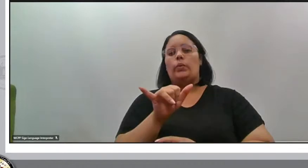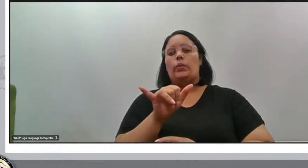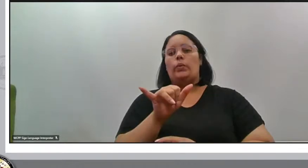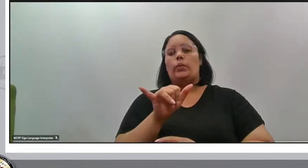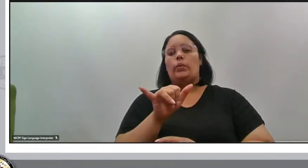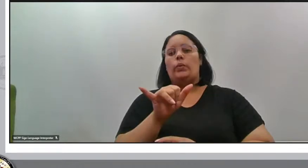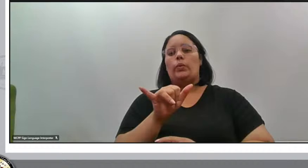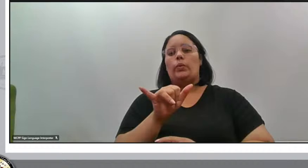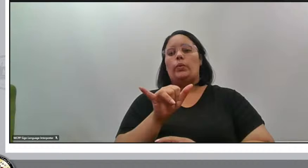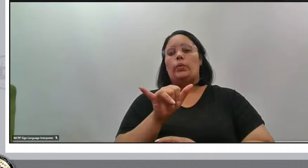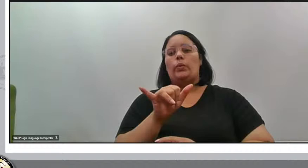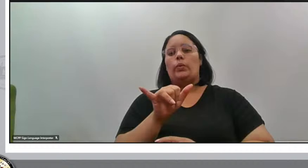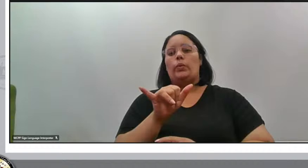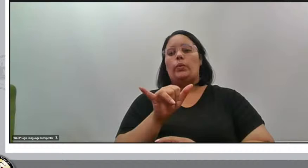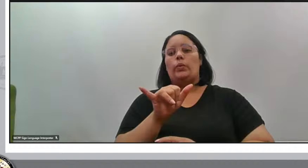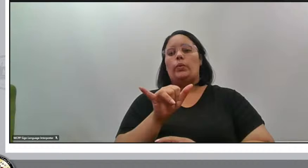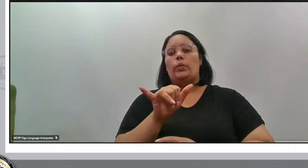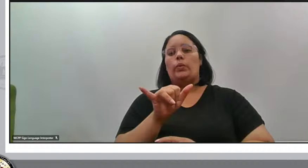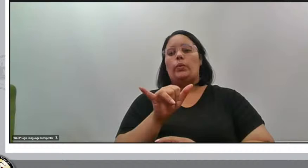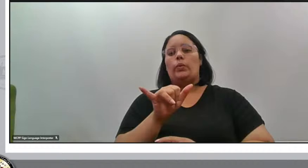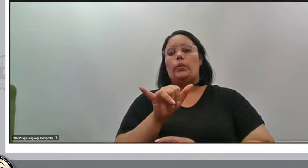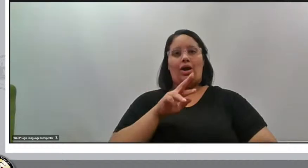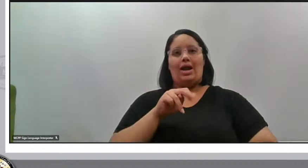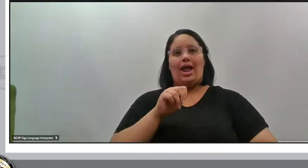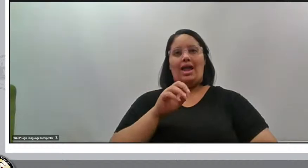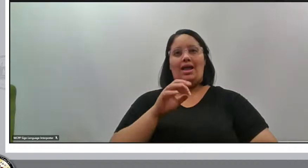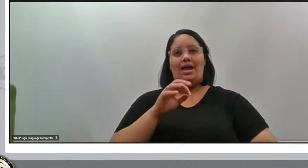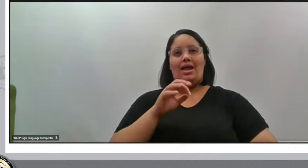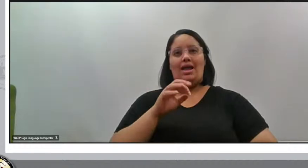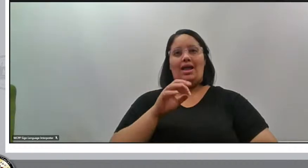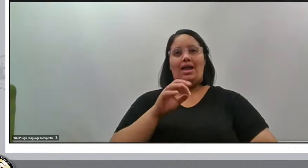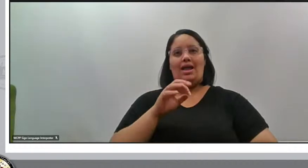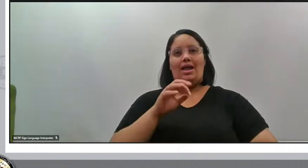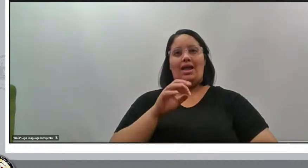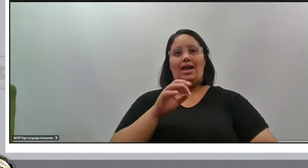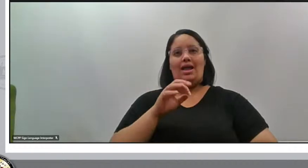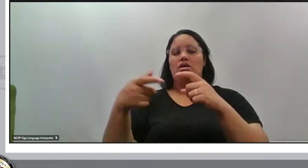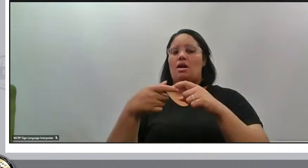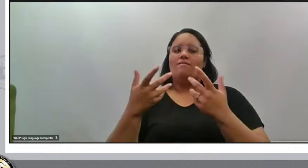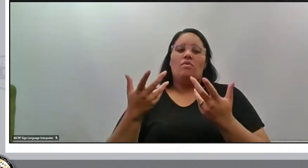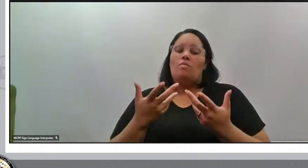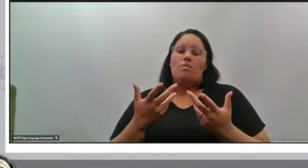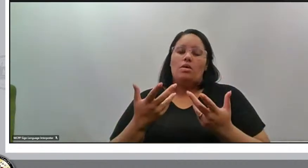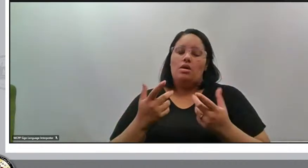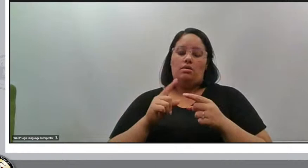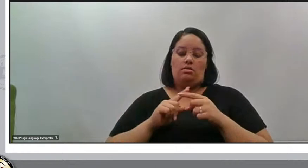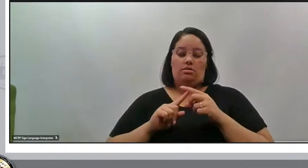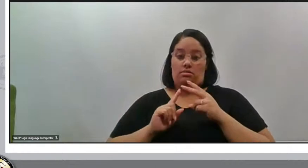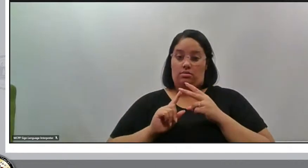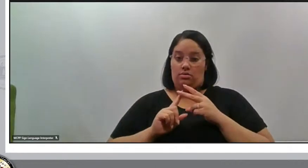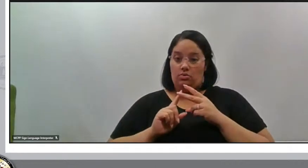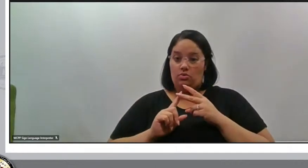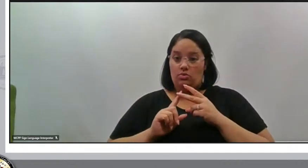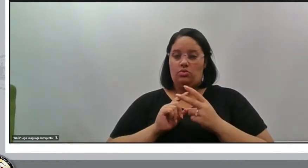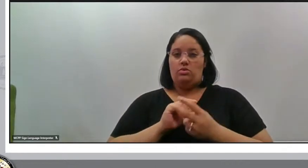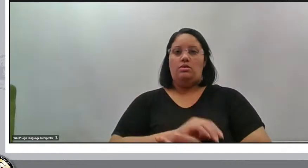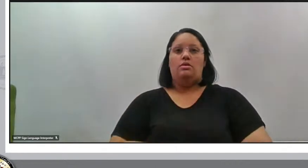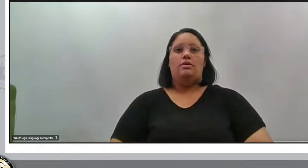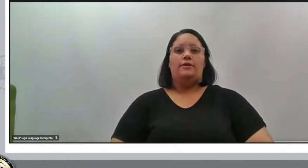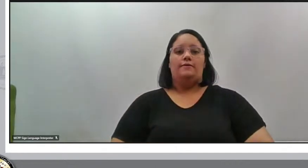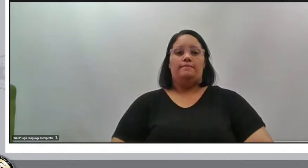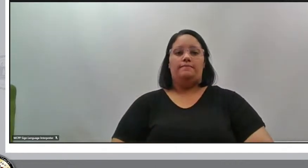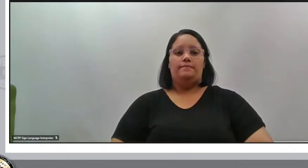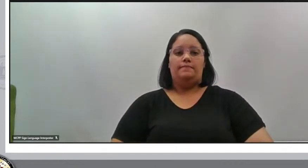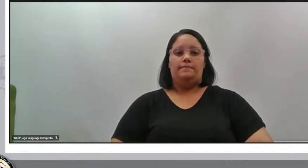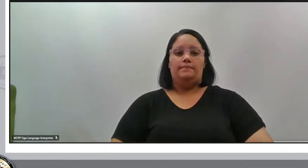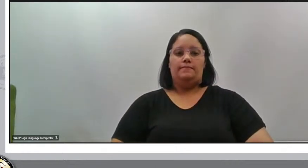the lighting of the Ukrainian flag came from. Two, I want to get an understanding